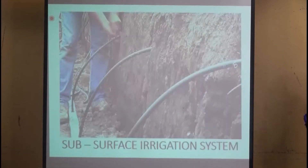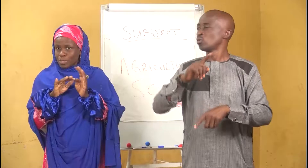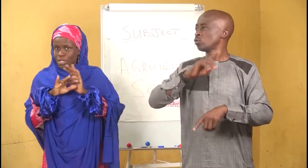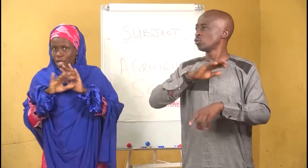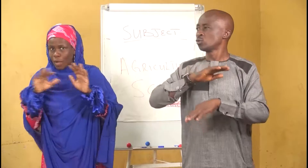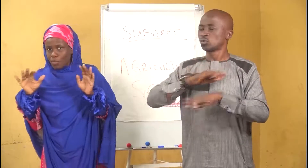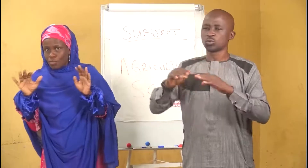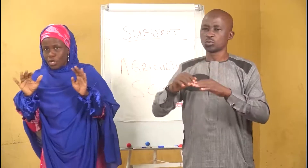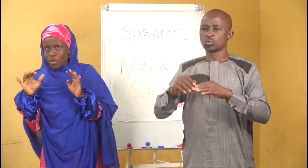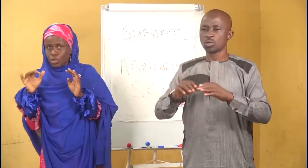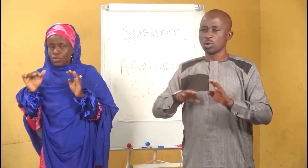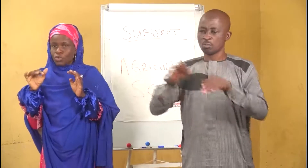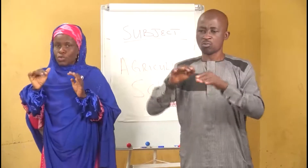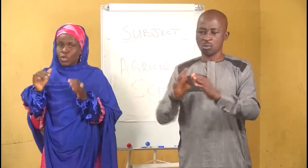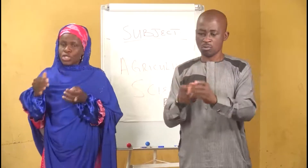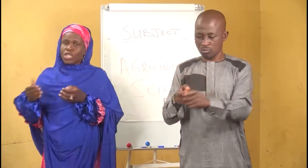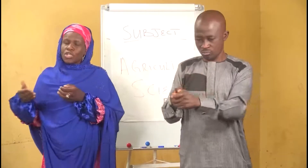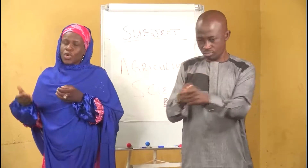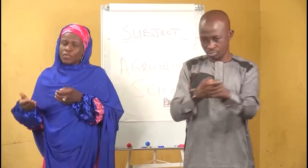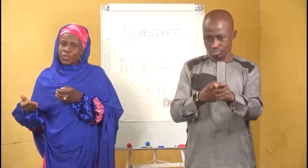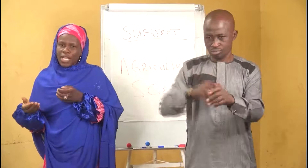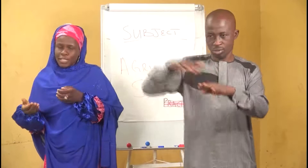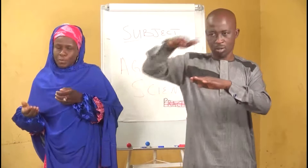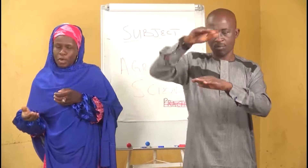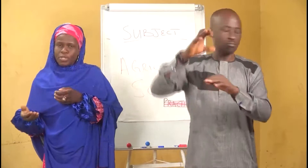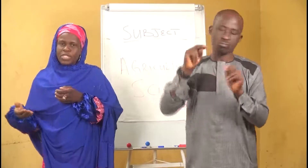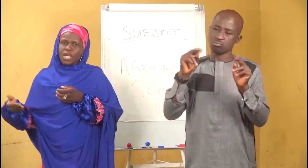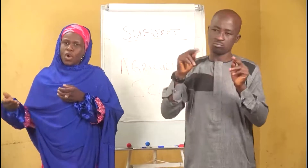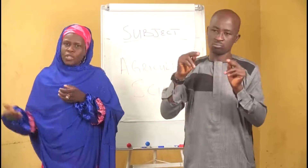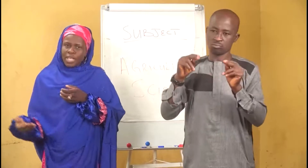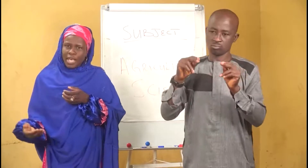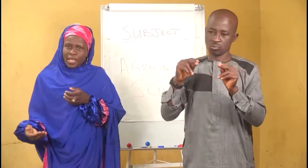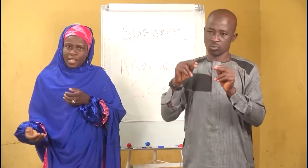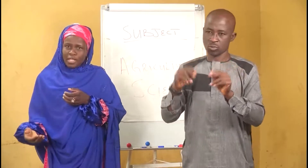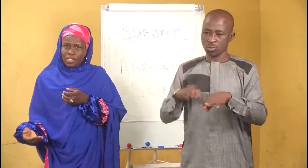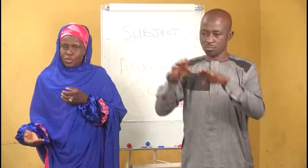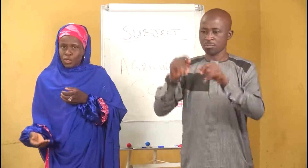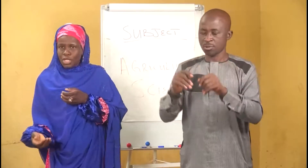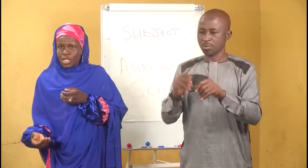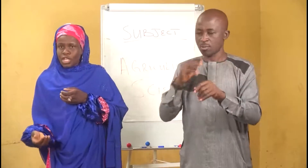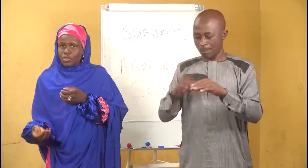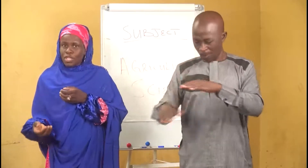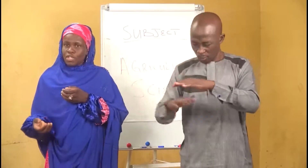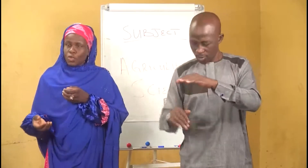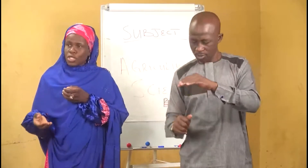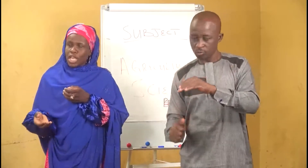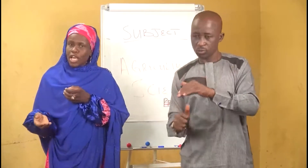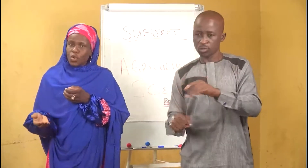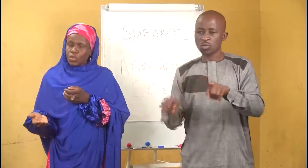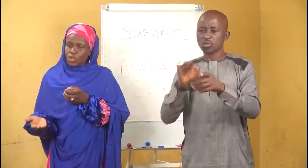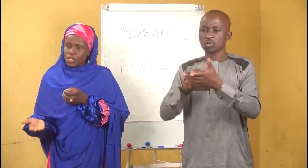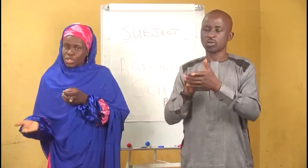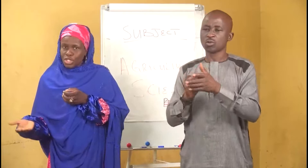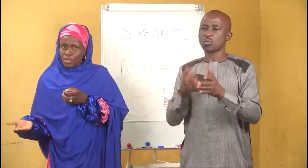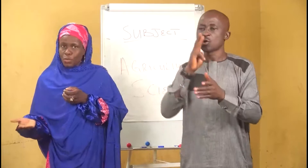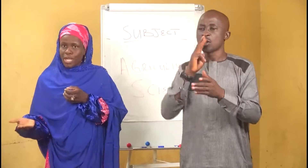your pumps above, but you do what? You have to lie the pumps under the soil so that the water